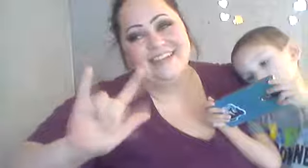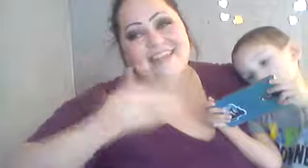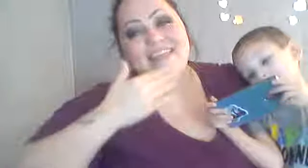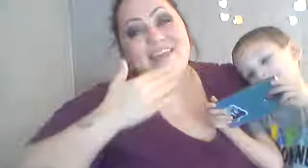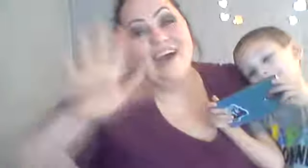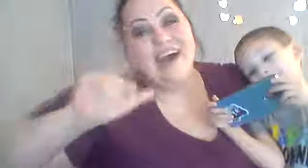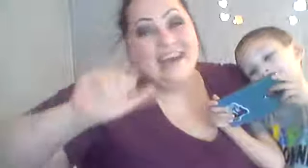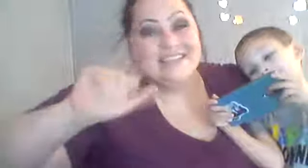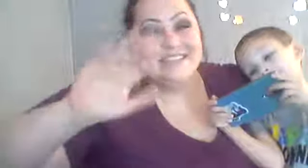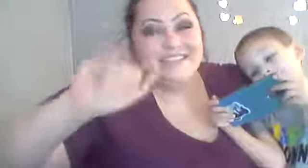Thank you guys.